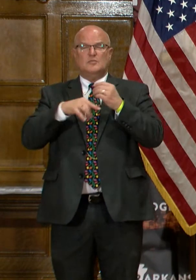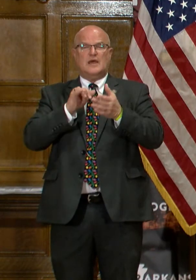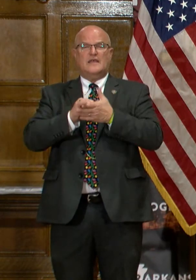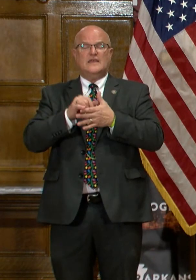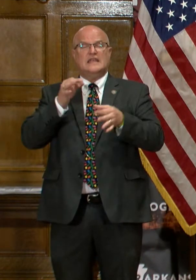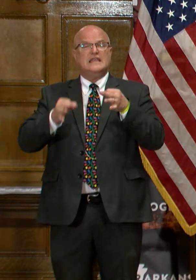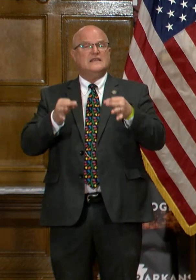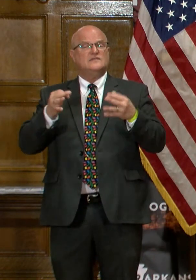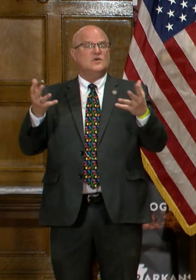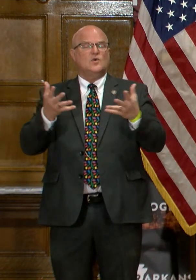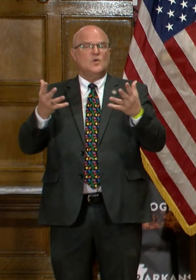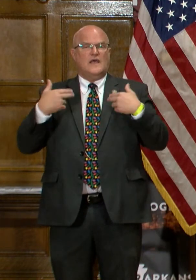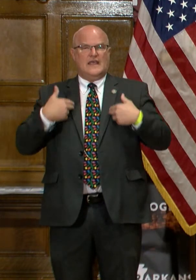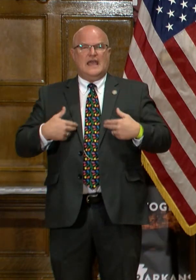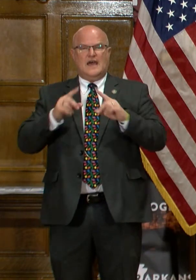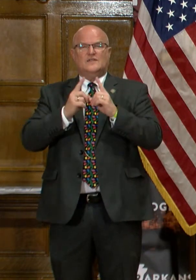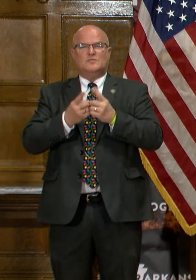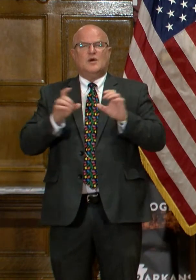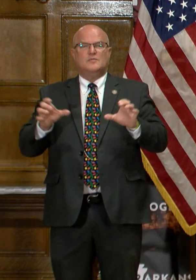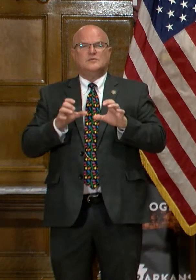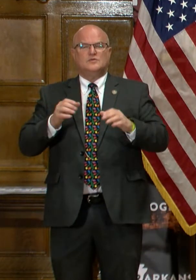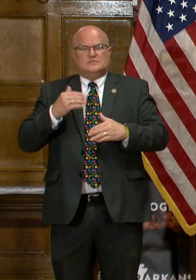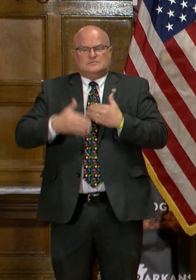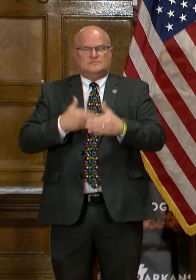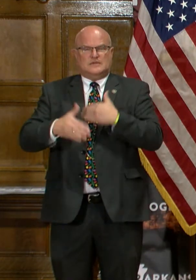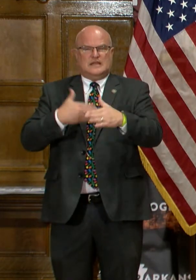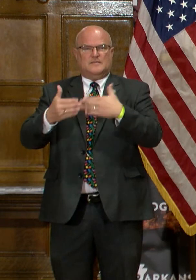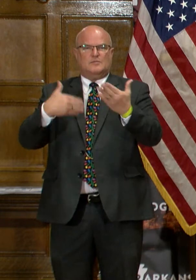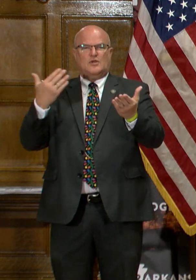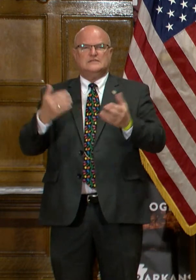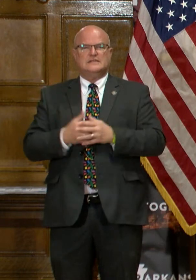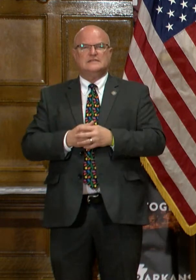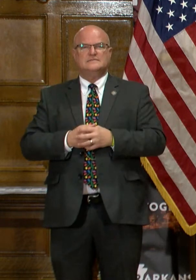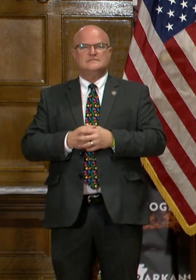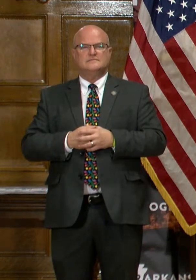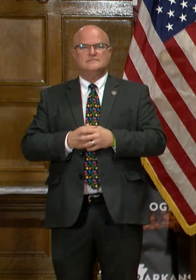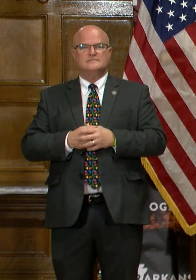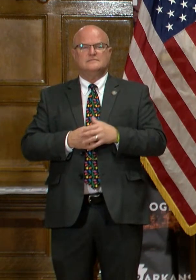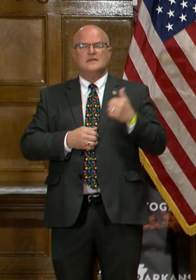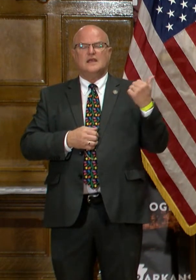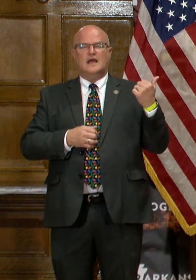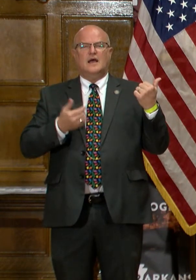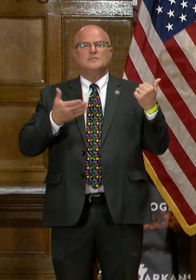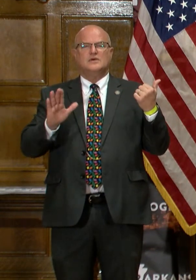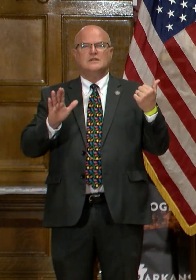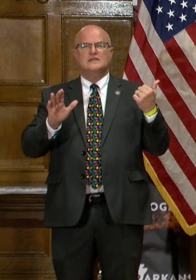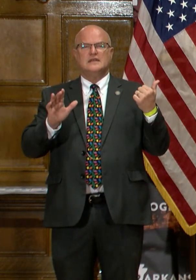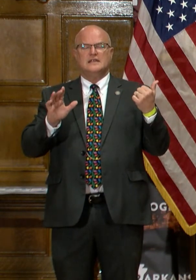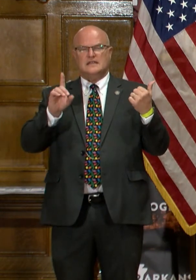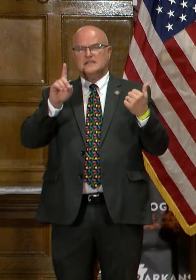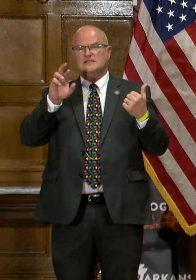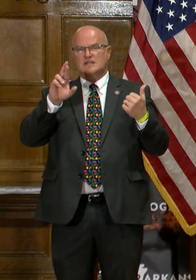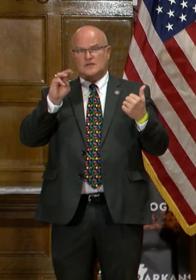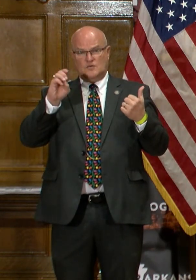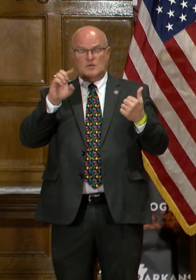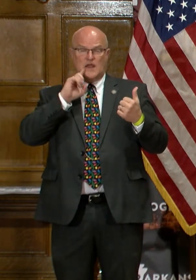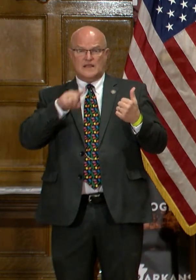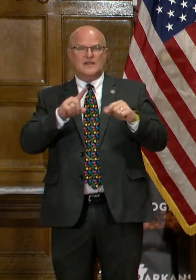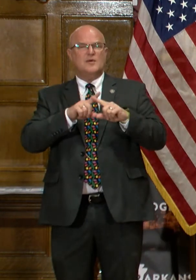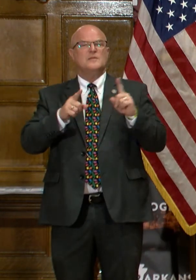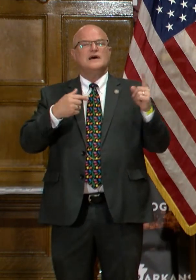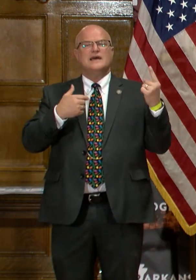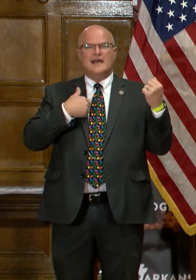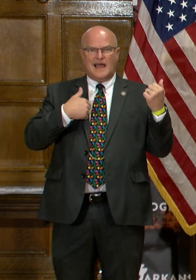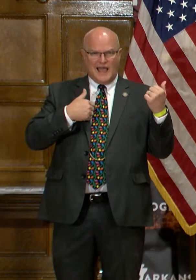it? And if so, what is the health department doing to speed up the process? I'm going to let, obviously, Dr. Romero answer that,